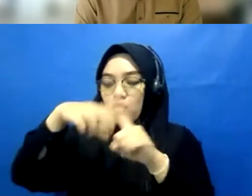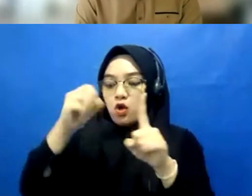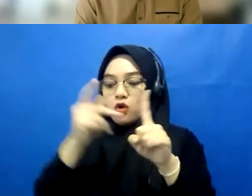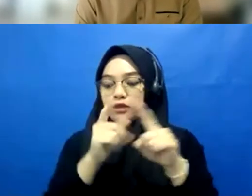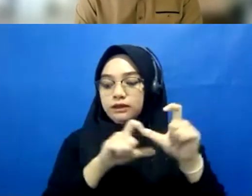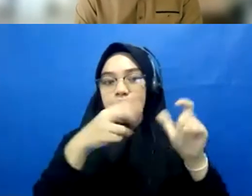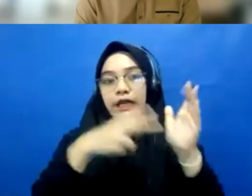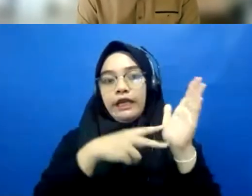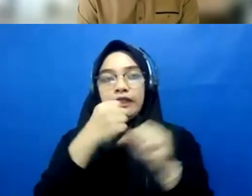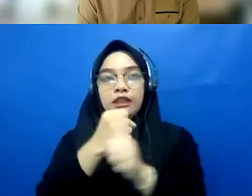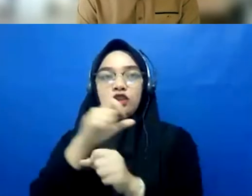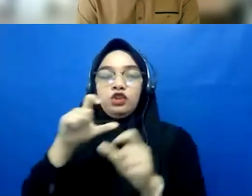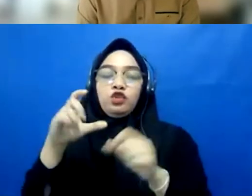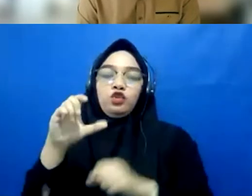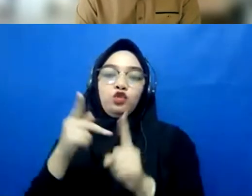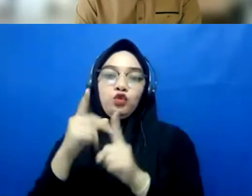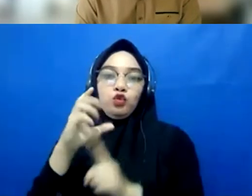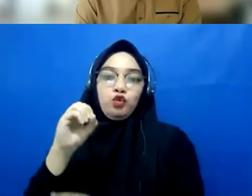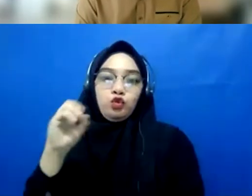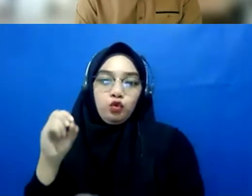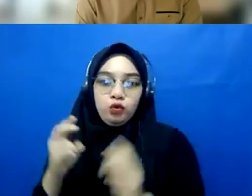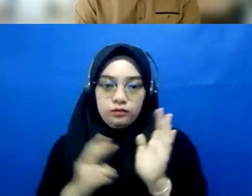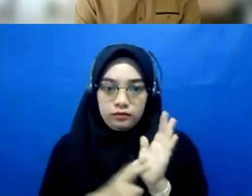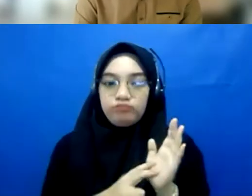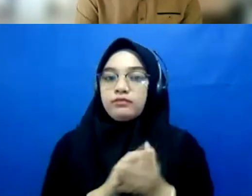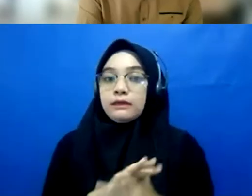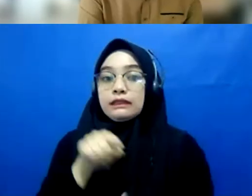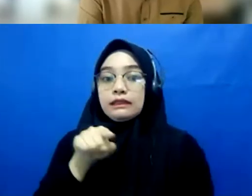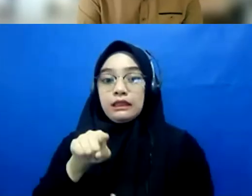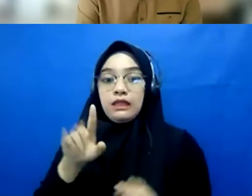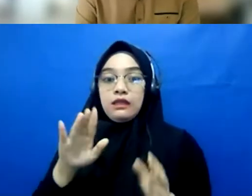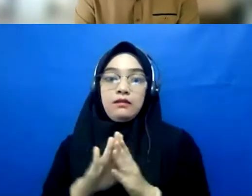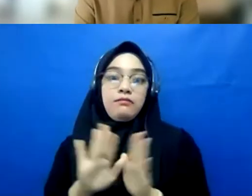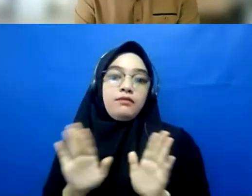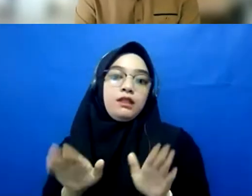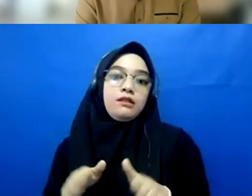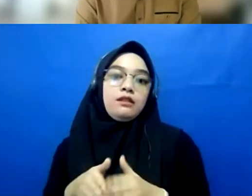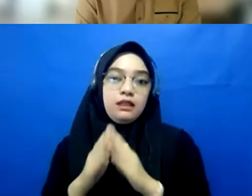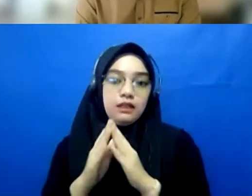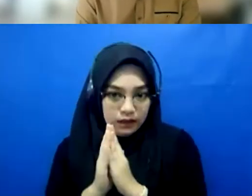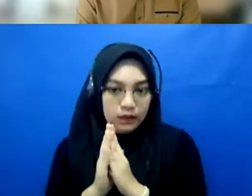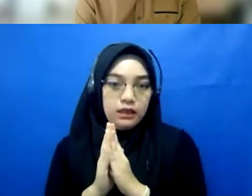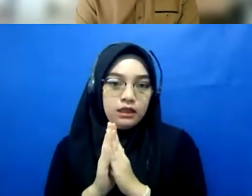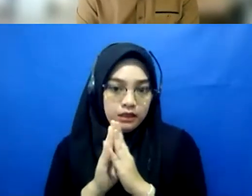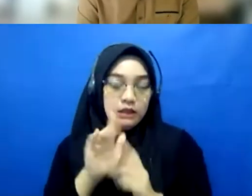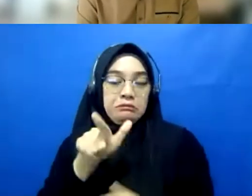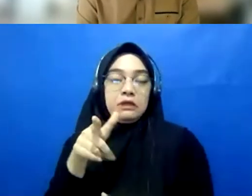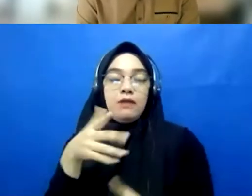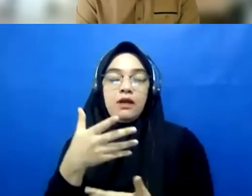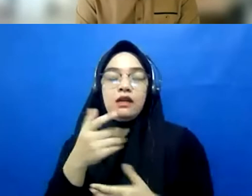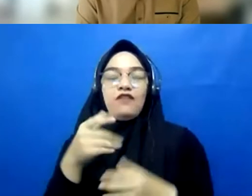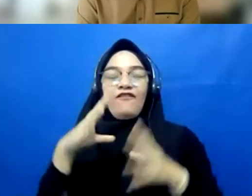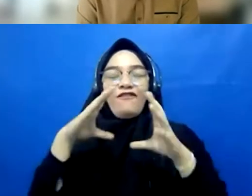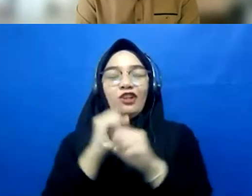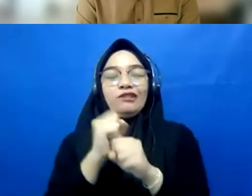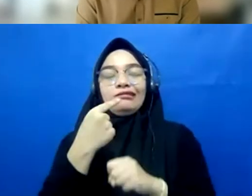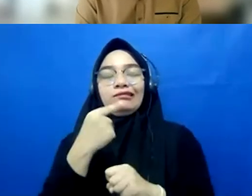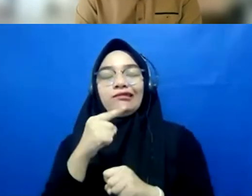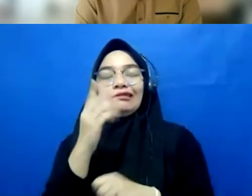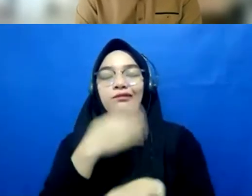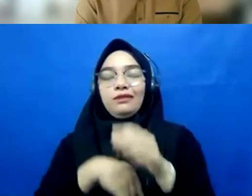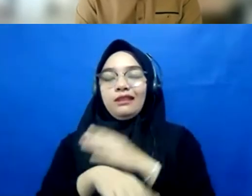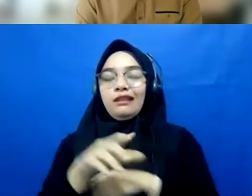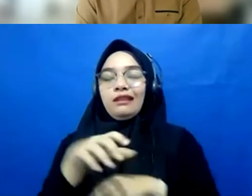Singapore. He founded Project Dignity both in Singapore as well as Hong Kong. And prior to setting up this